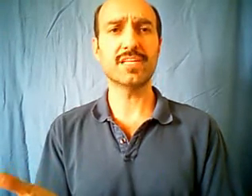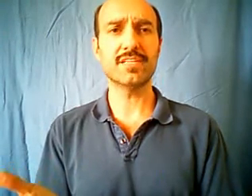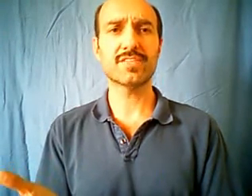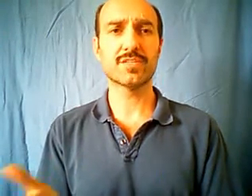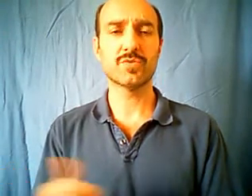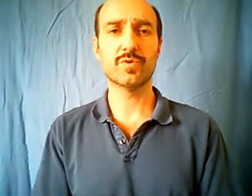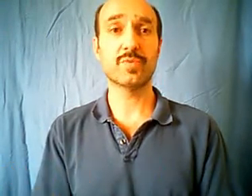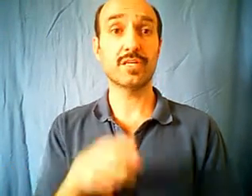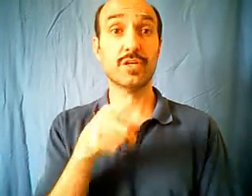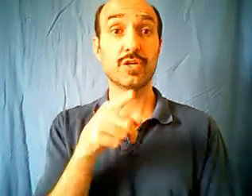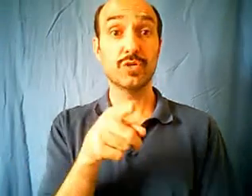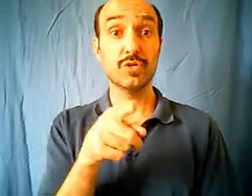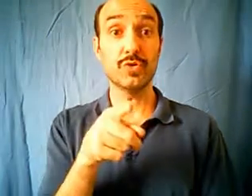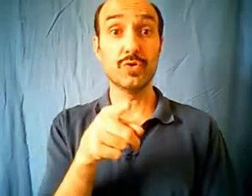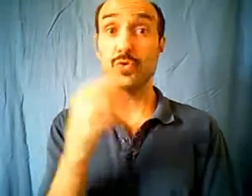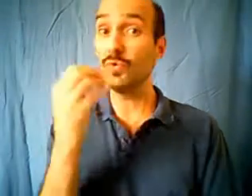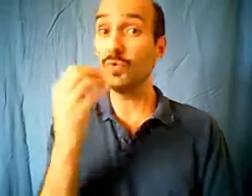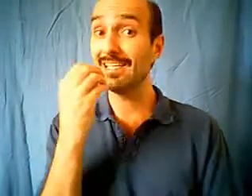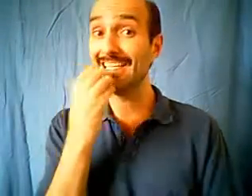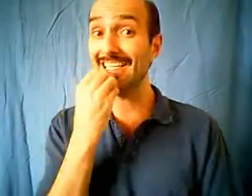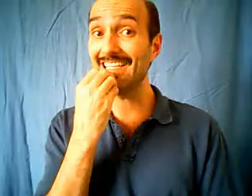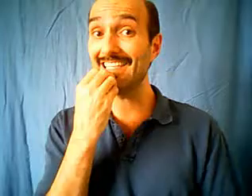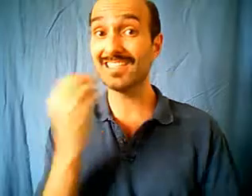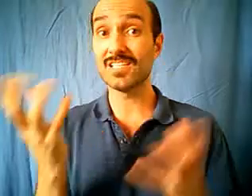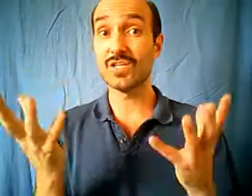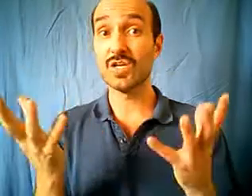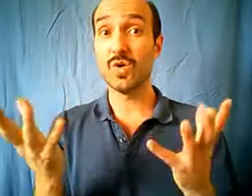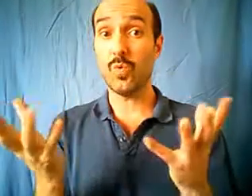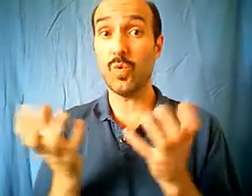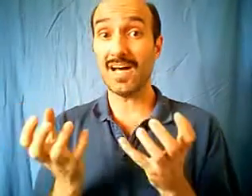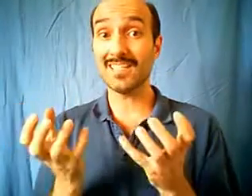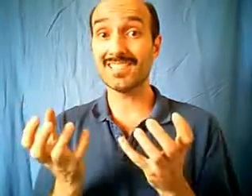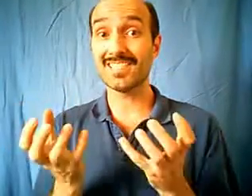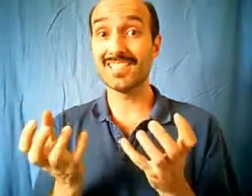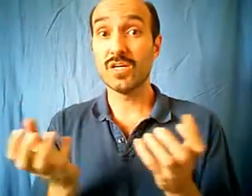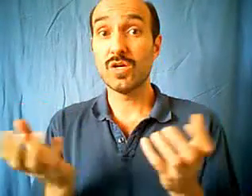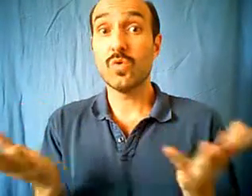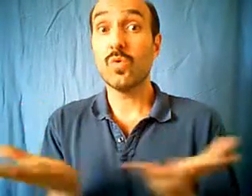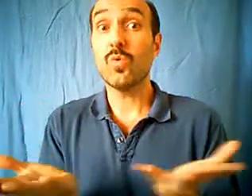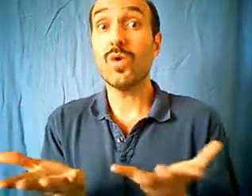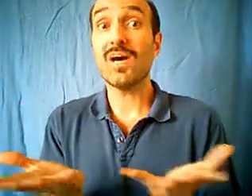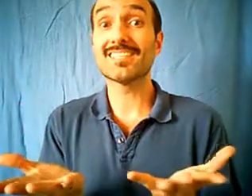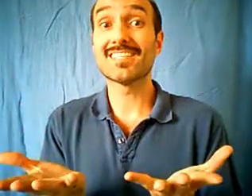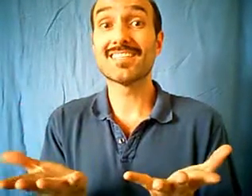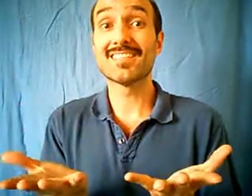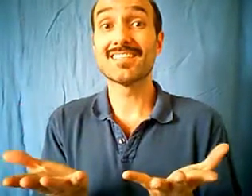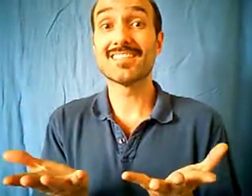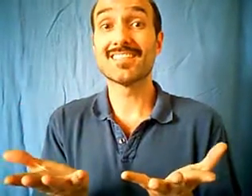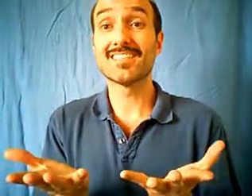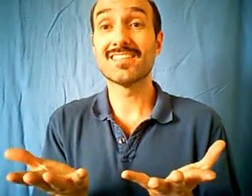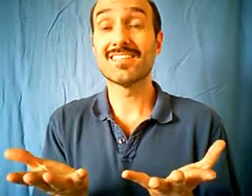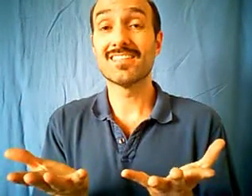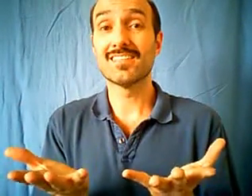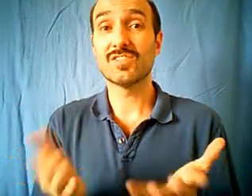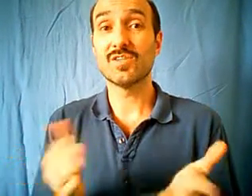eat would be you eat want what. So you put